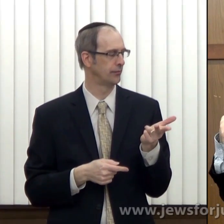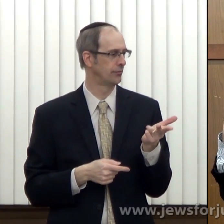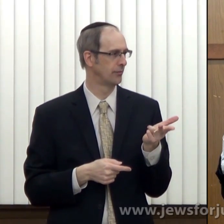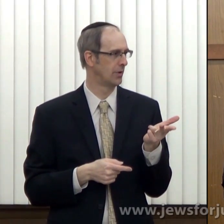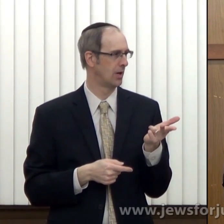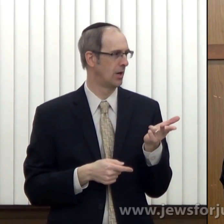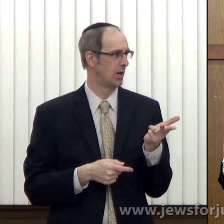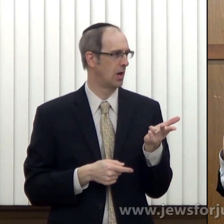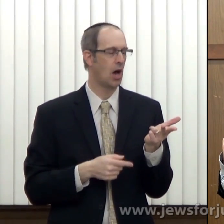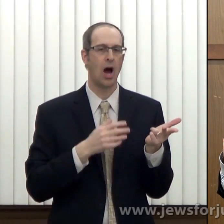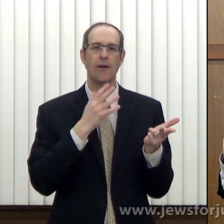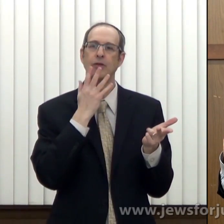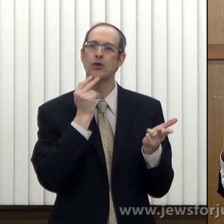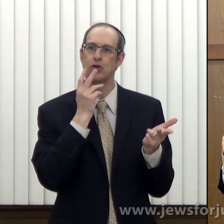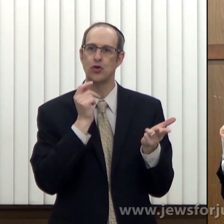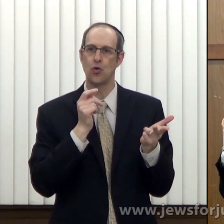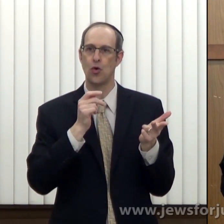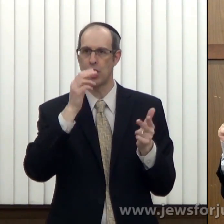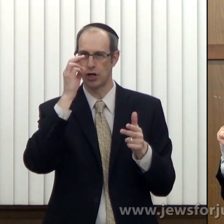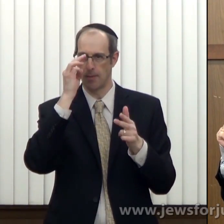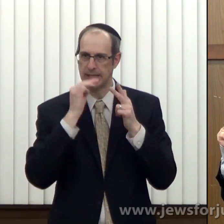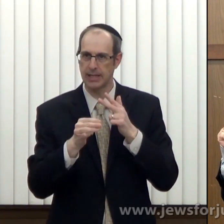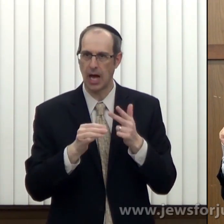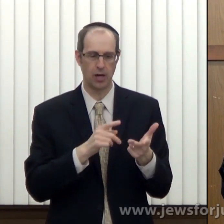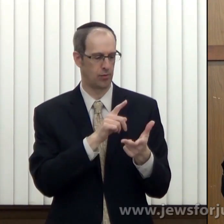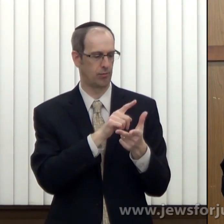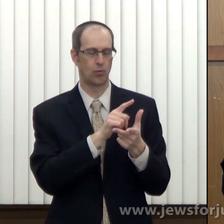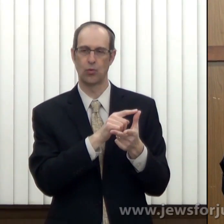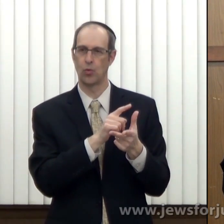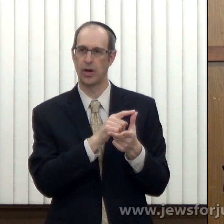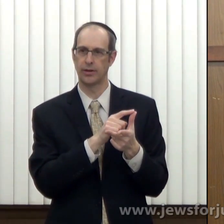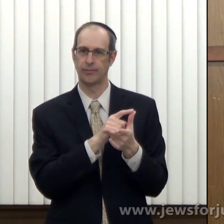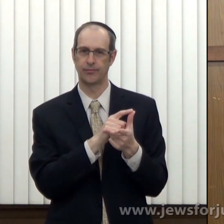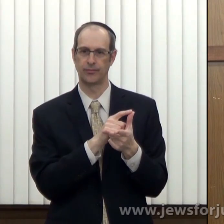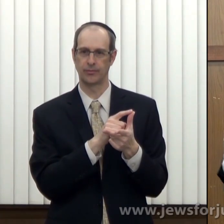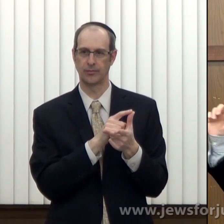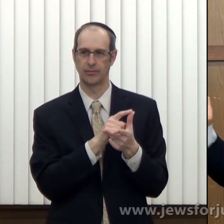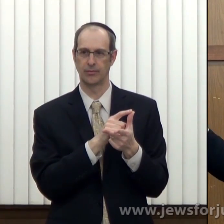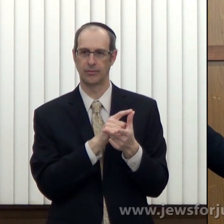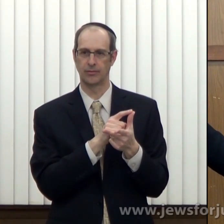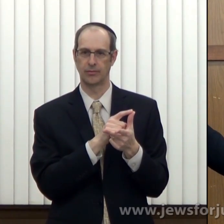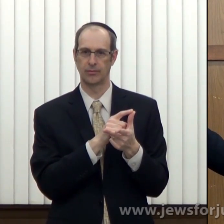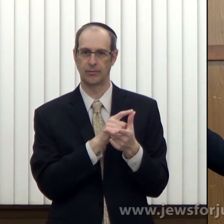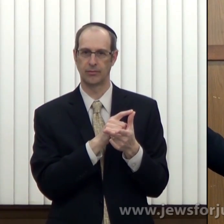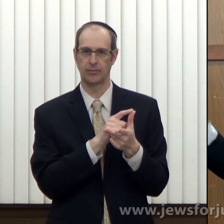these three aspects of the Jewish Messiah. Number one, that